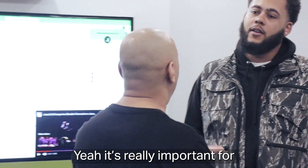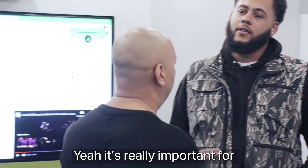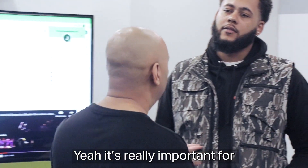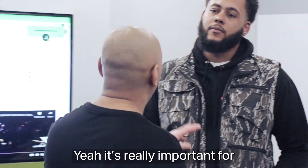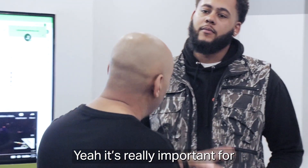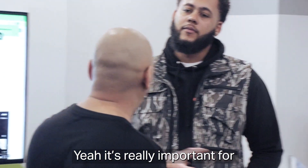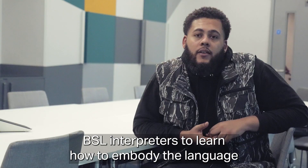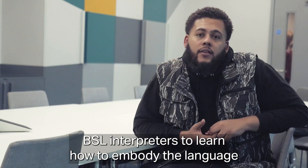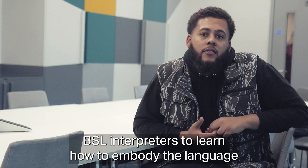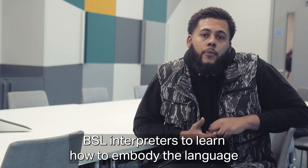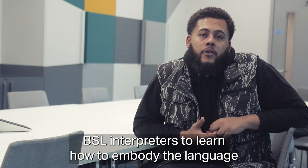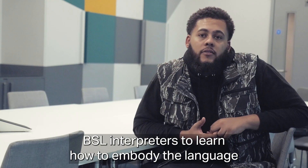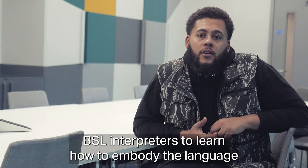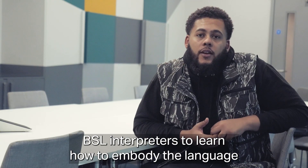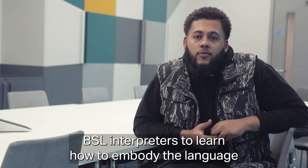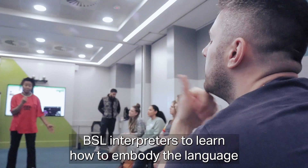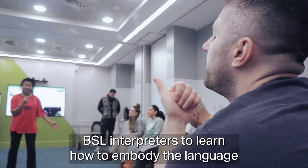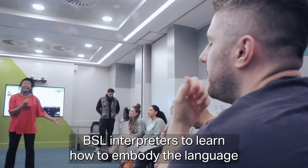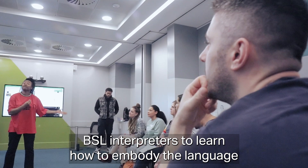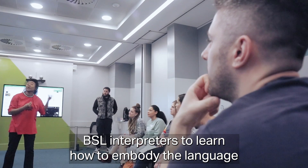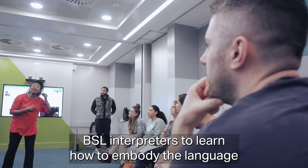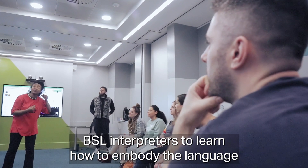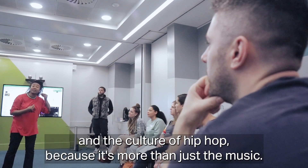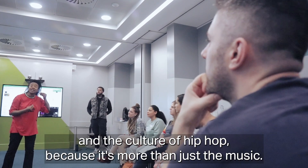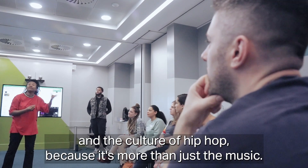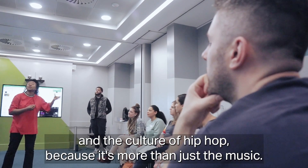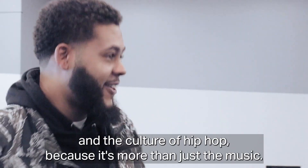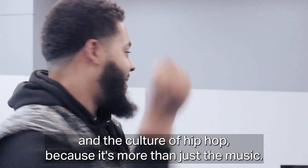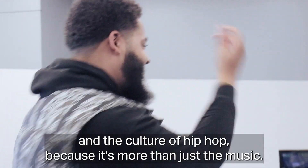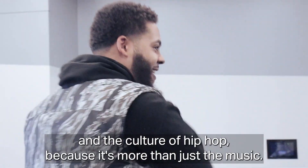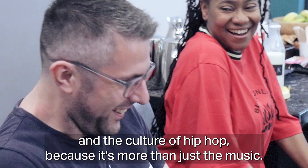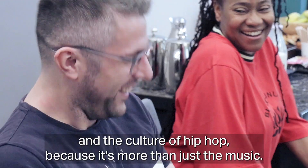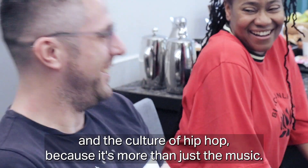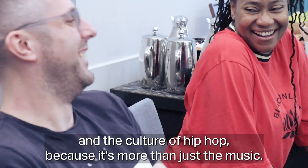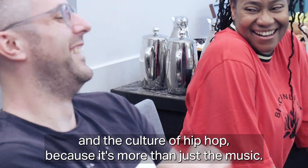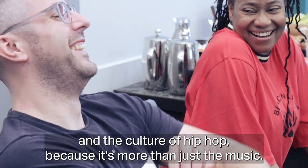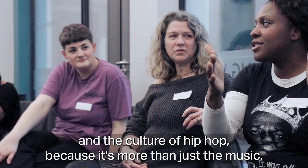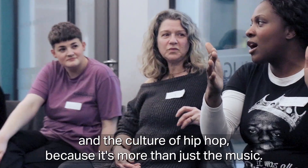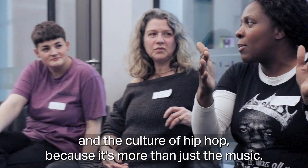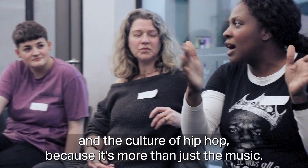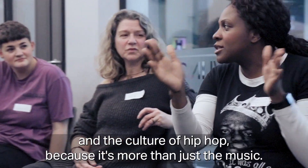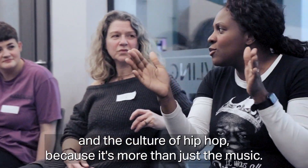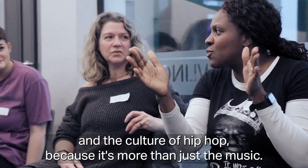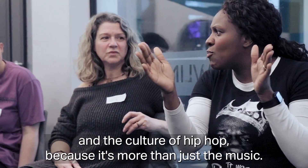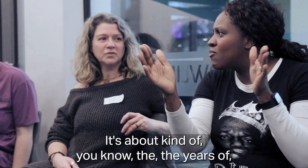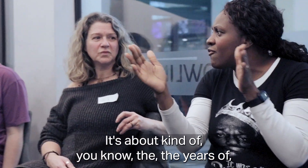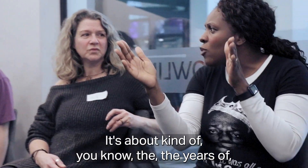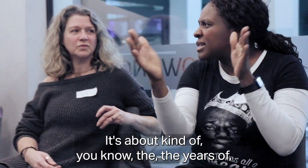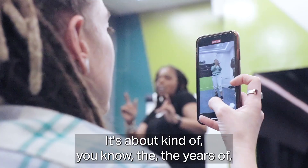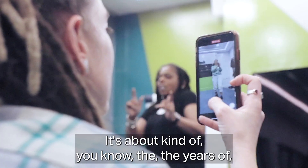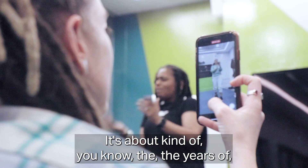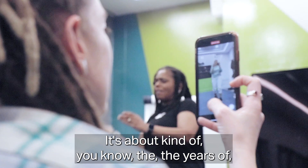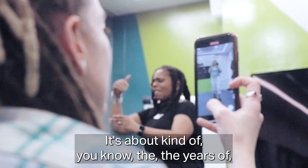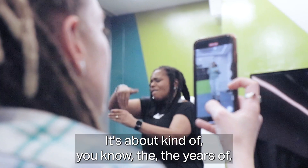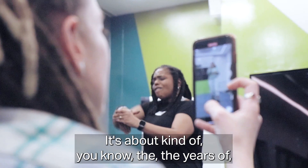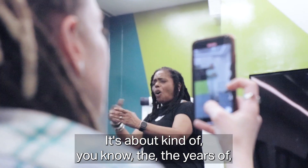Yeah, it's really important for BSL interpreters to learn how to embody the language and the culture of hip hop, because it's more than just the music. It's